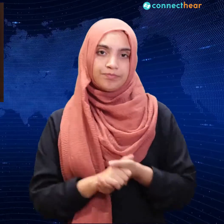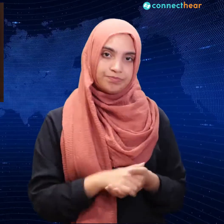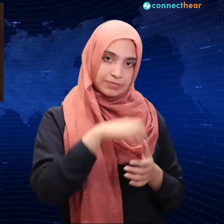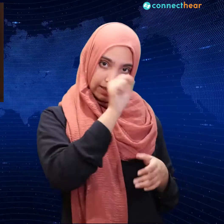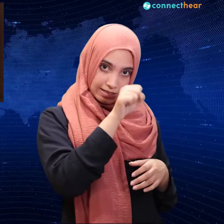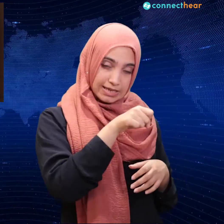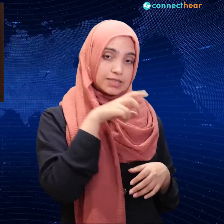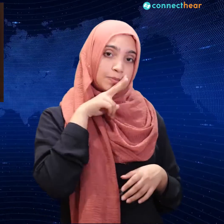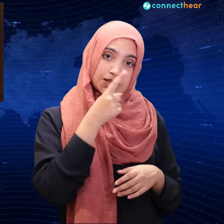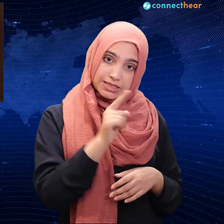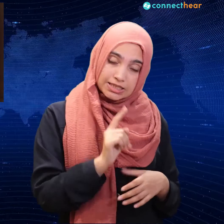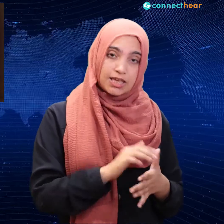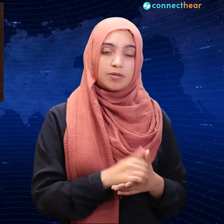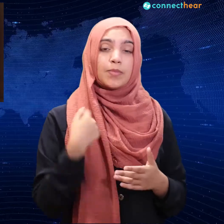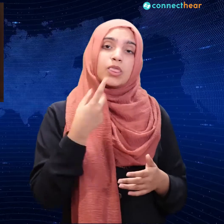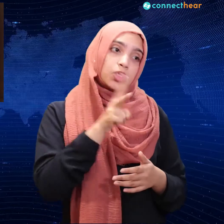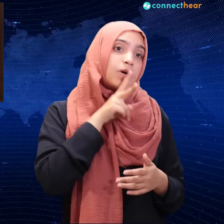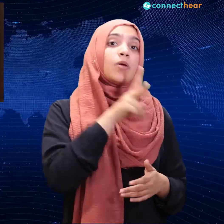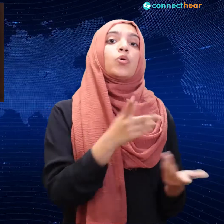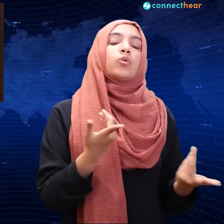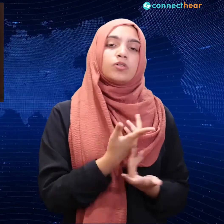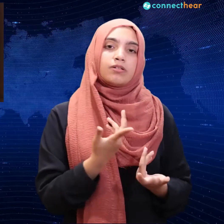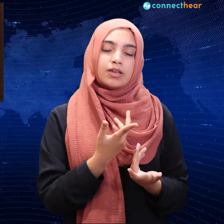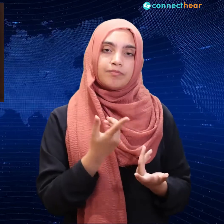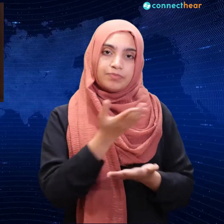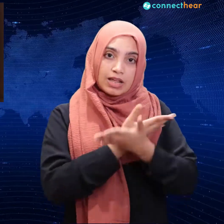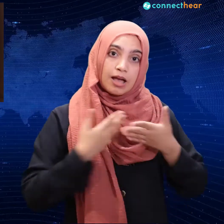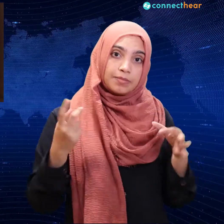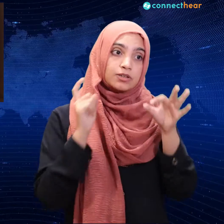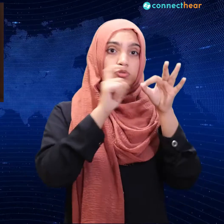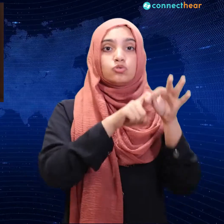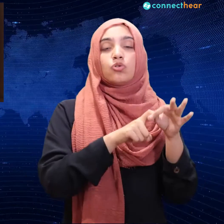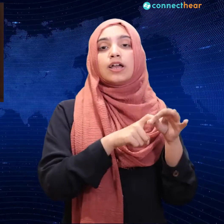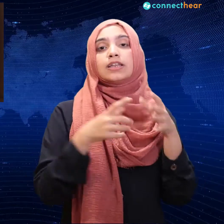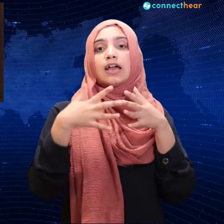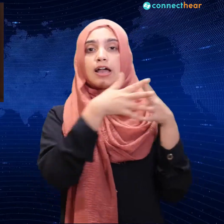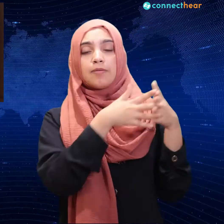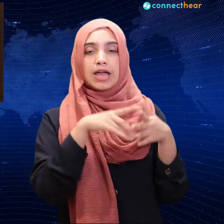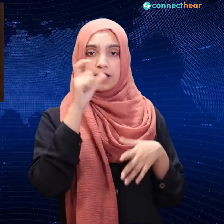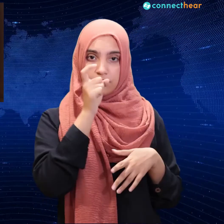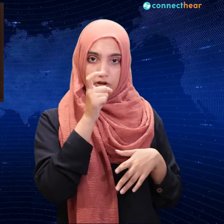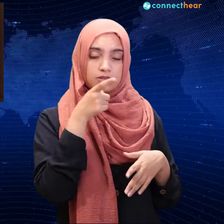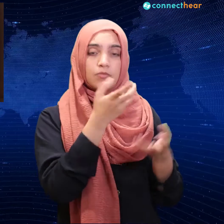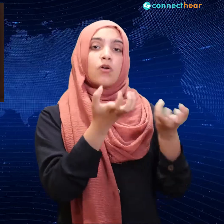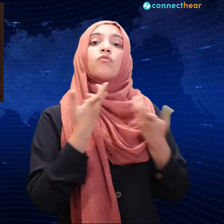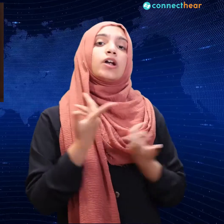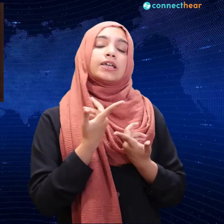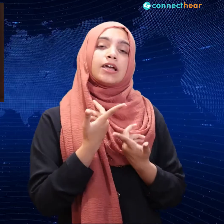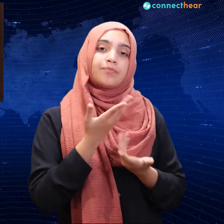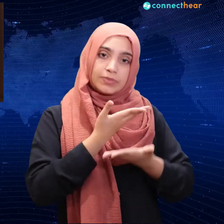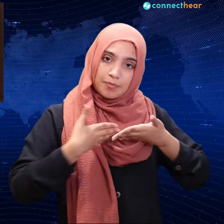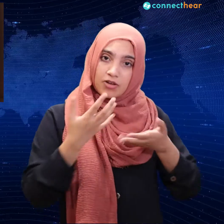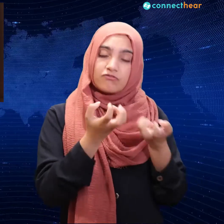I repeat, we joined the US war, dislodged a friendly Pakistani, which was